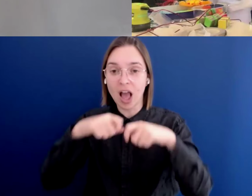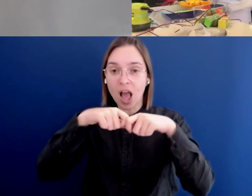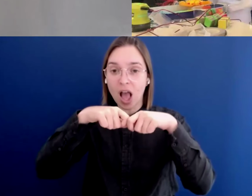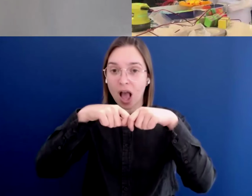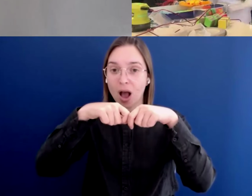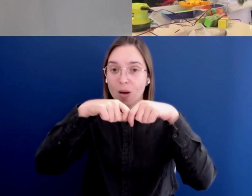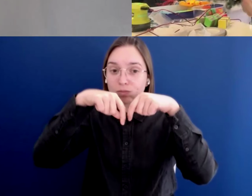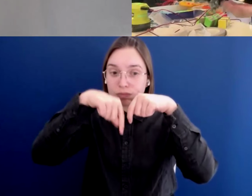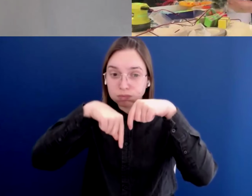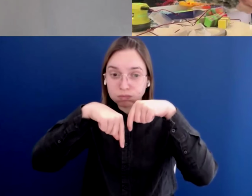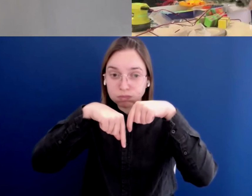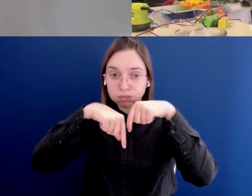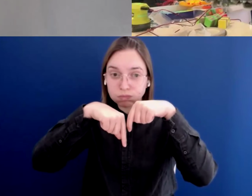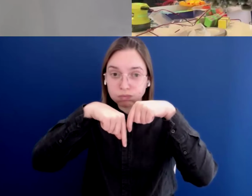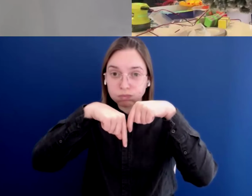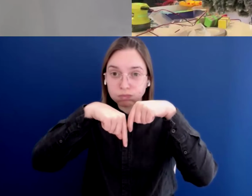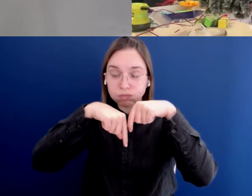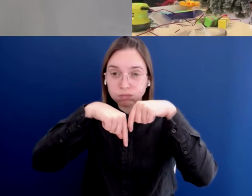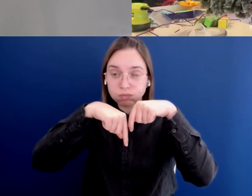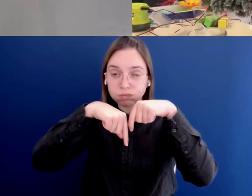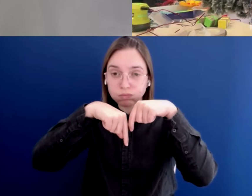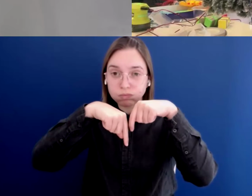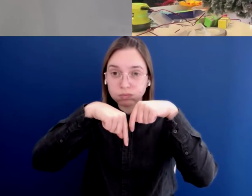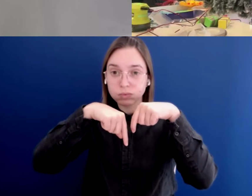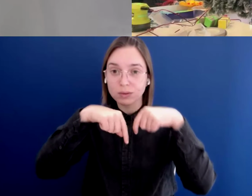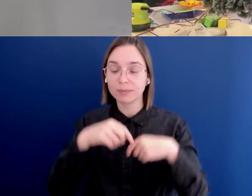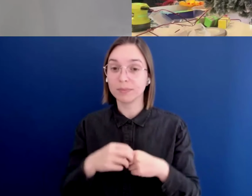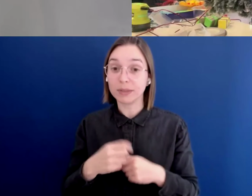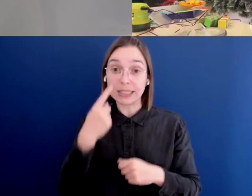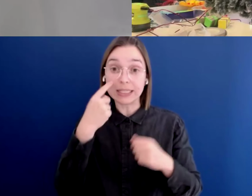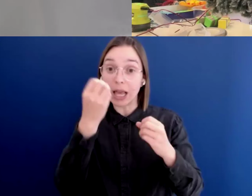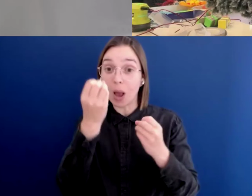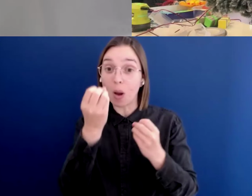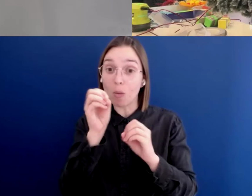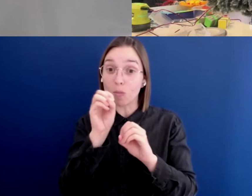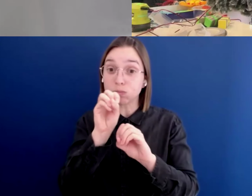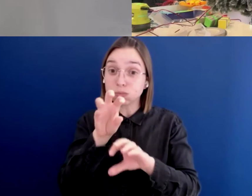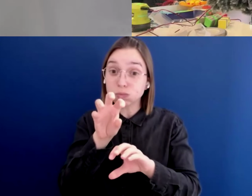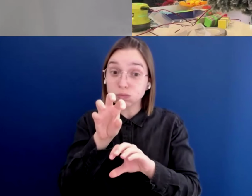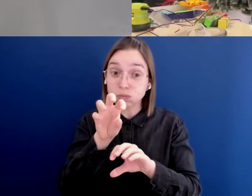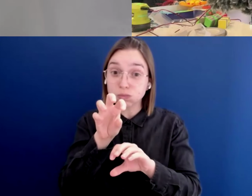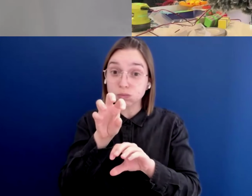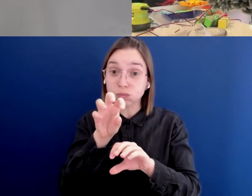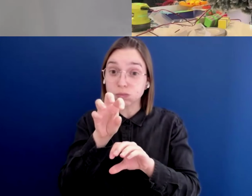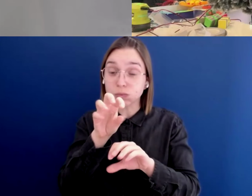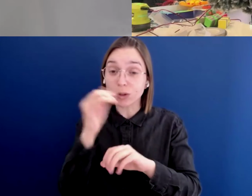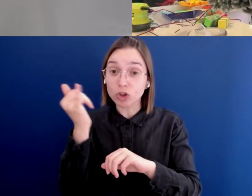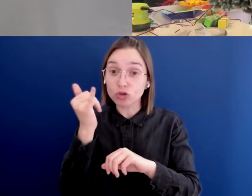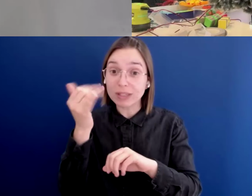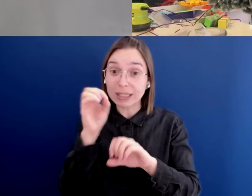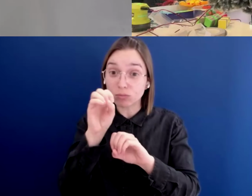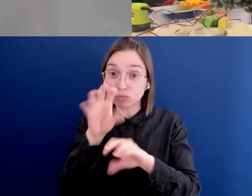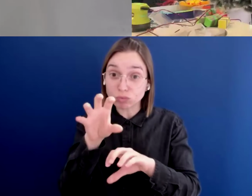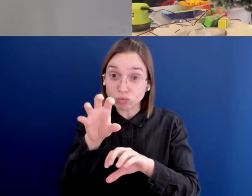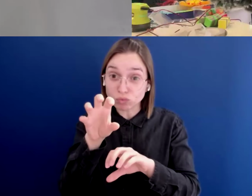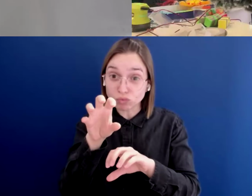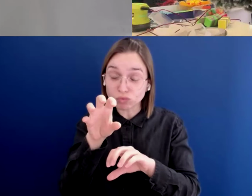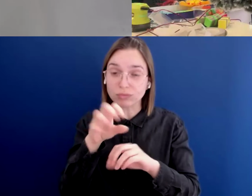is working. Yes. Okay. And you see the lights coming on. Okay. So this is using exactly the